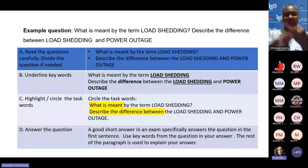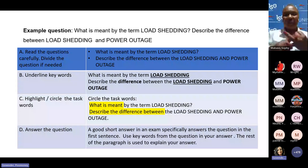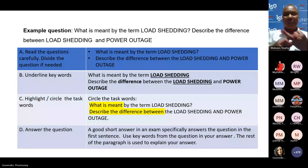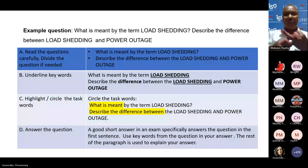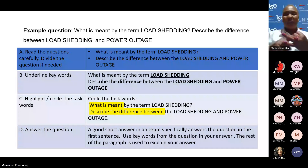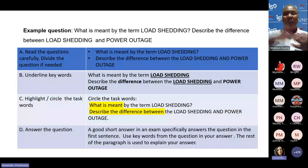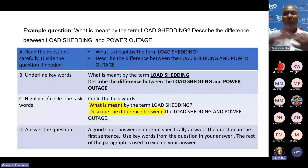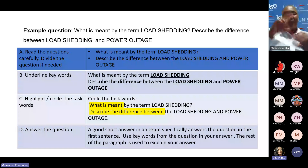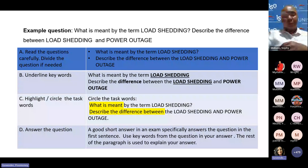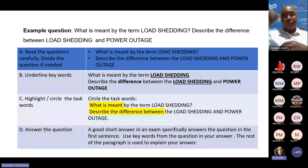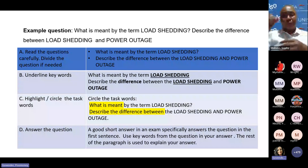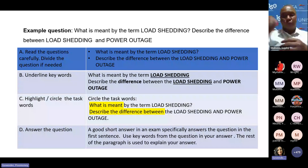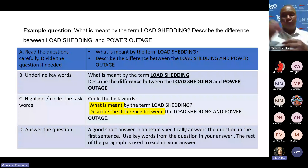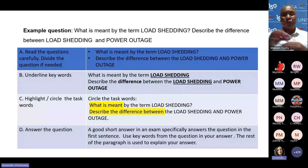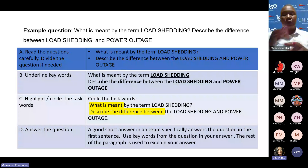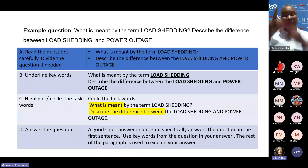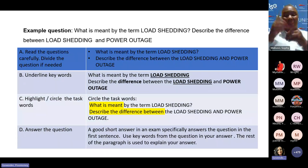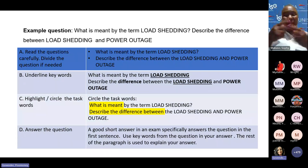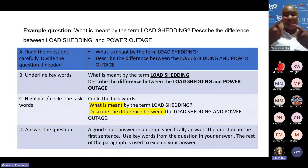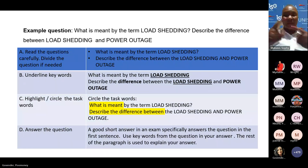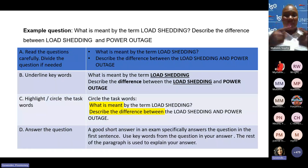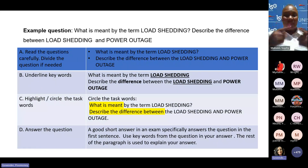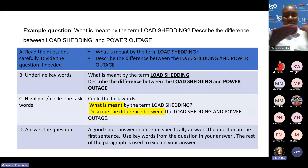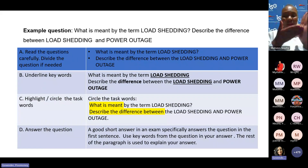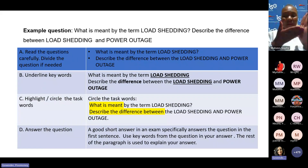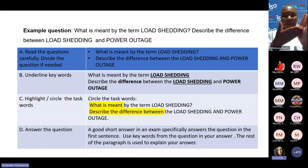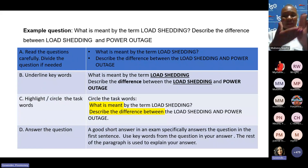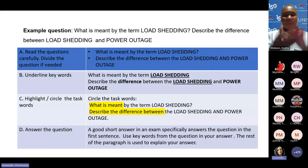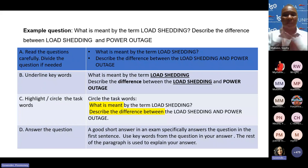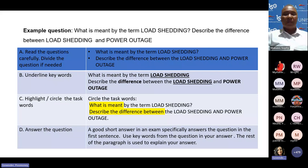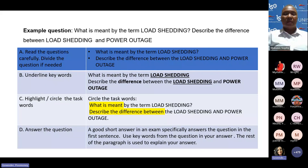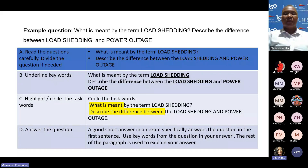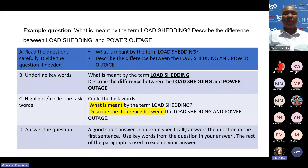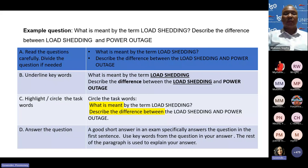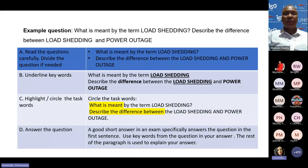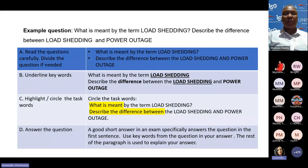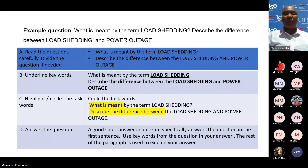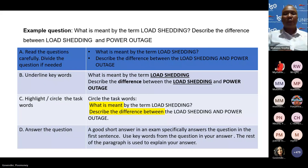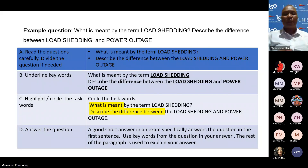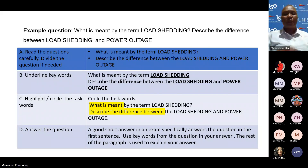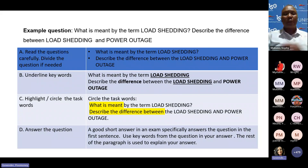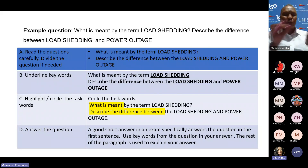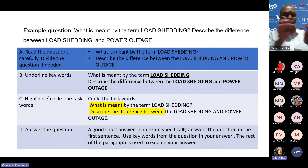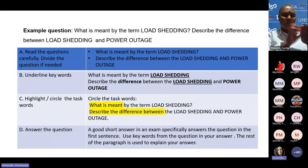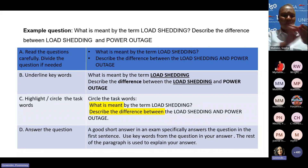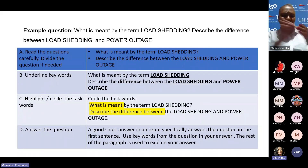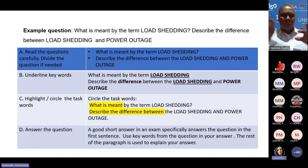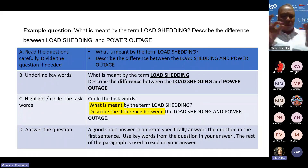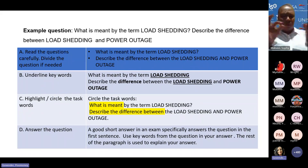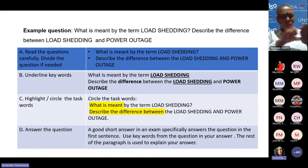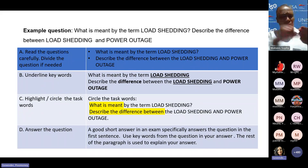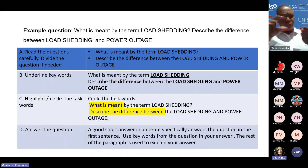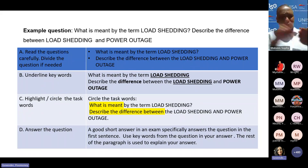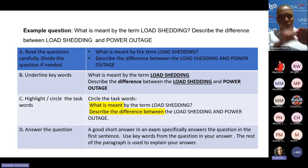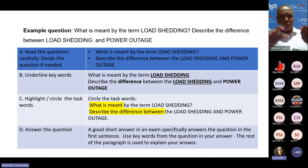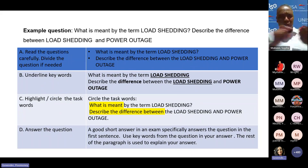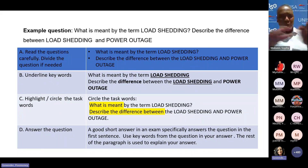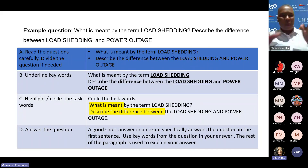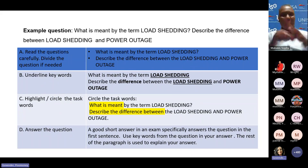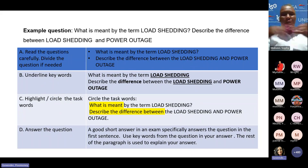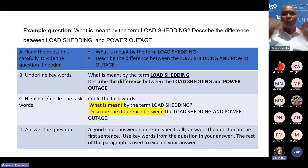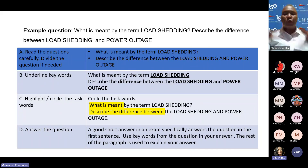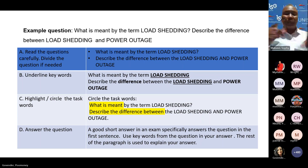outage. So you will underline the keywords, or you will take note of